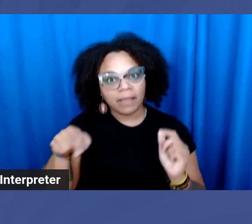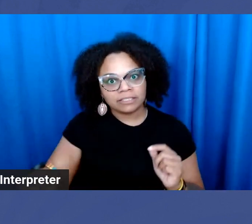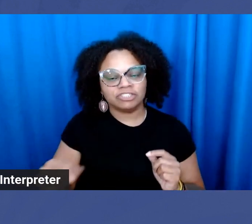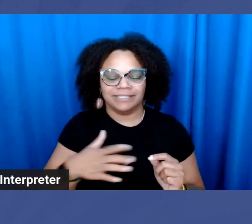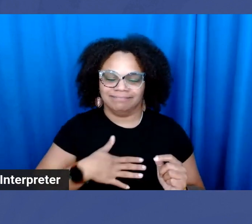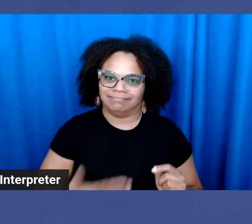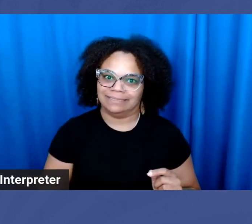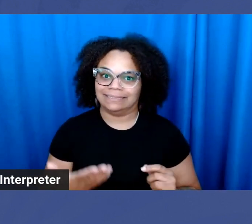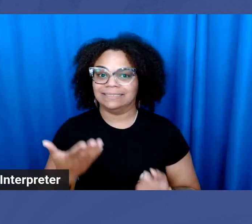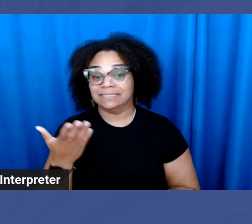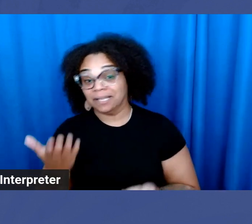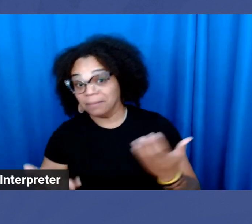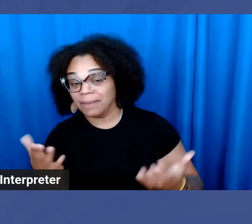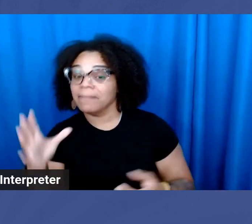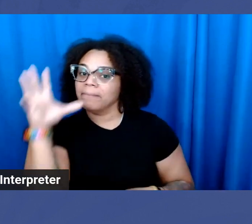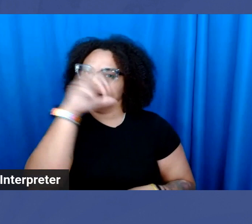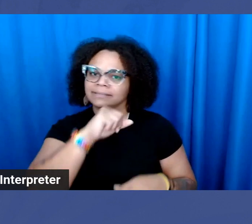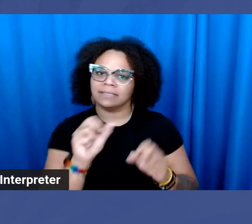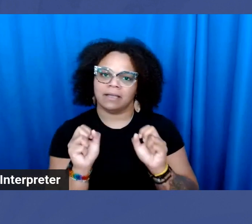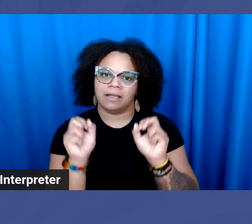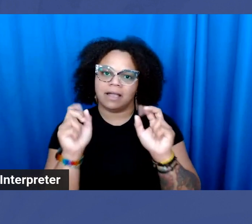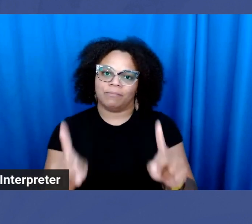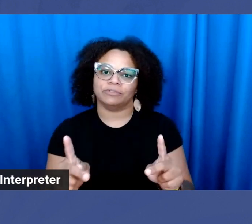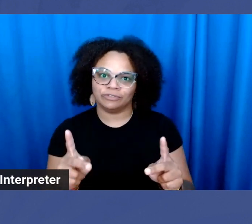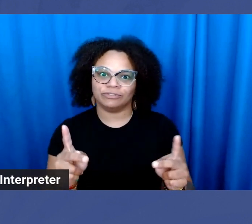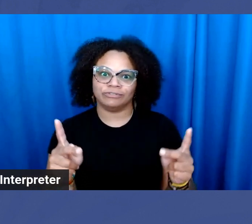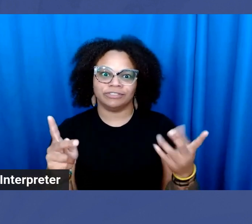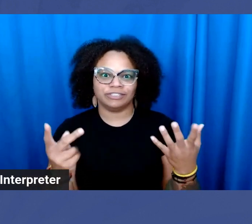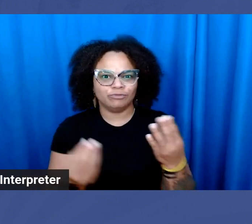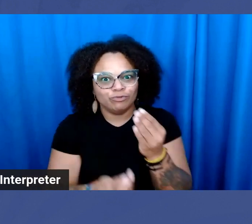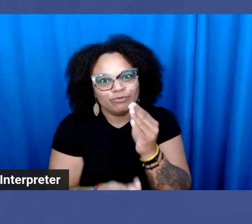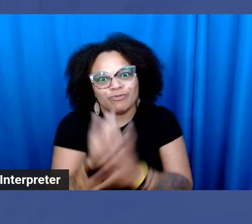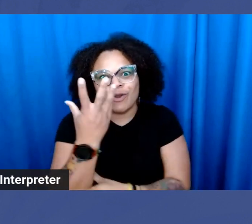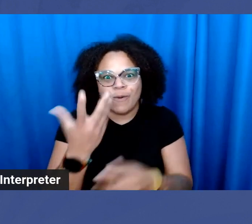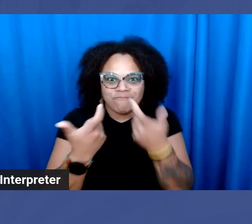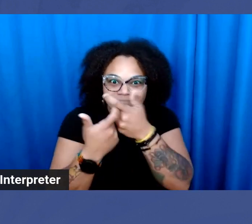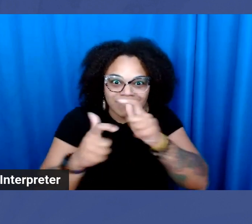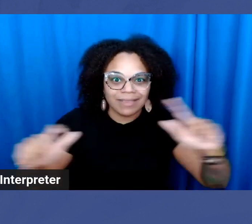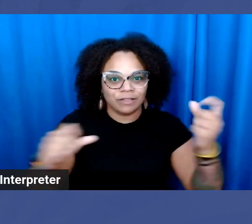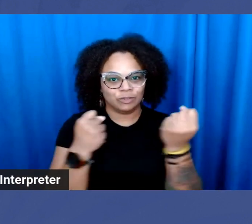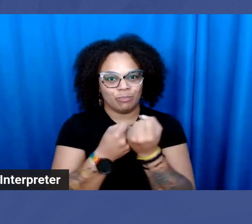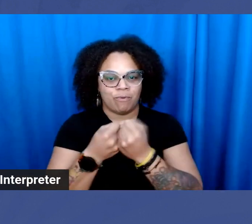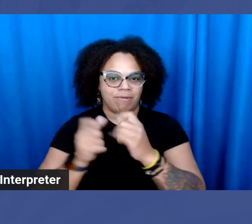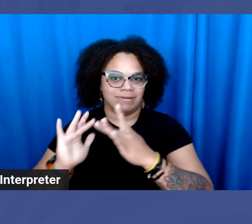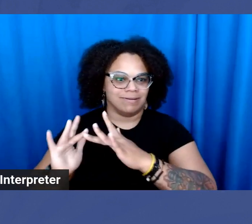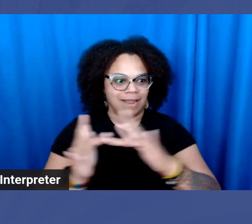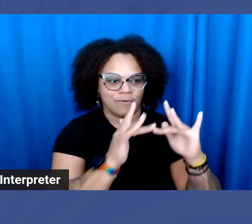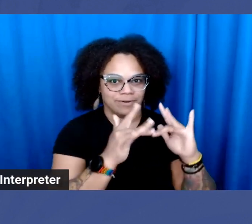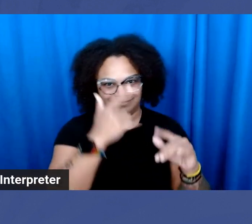have missed out on the opportunity to have an even wider support group because of this.